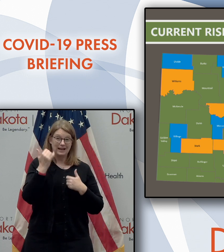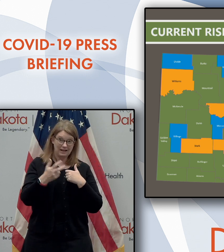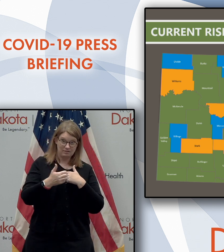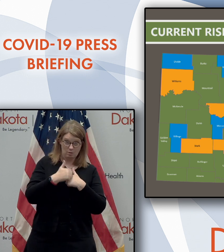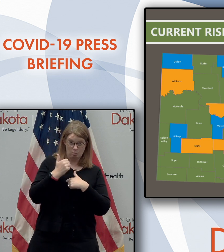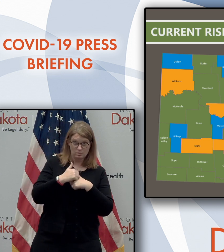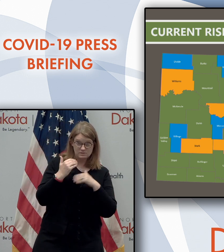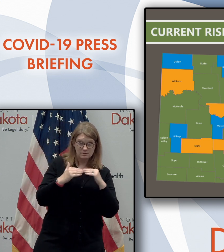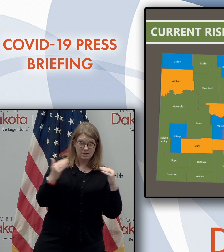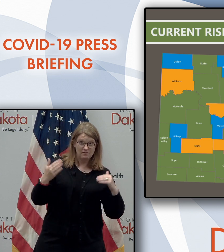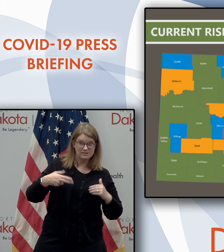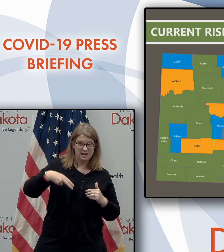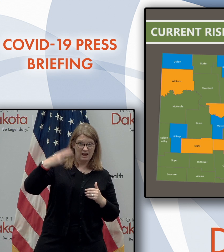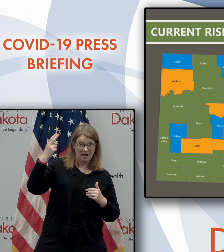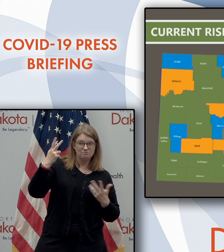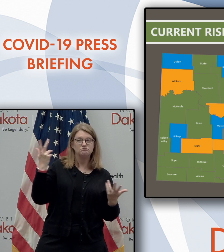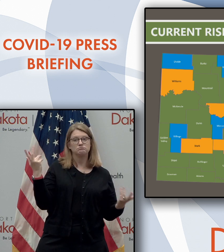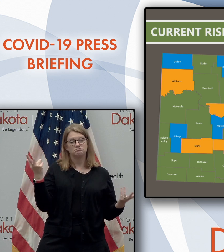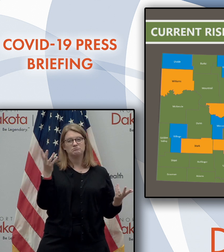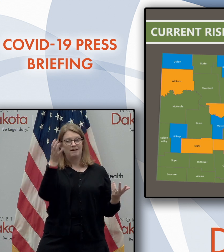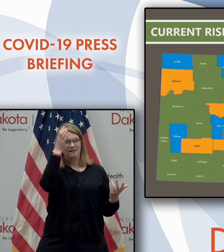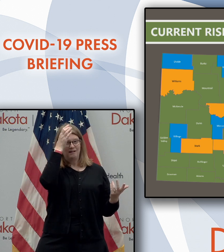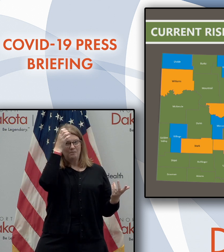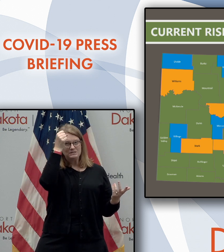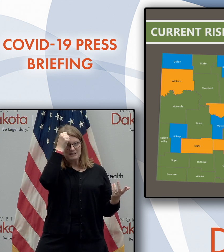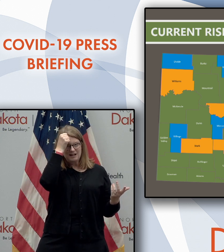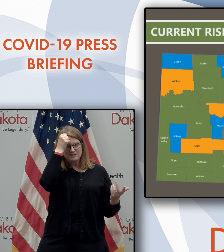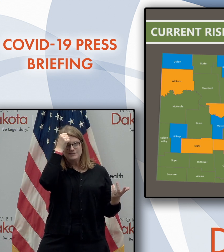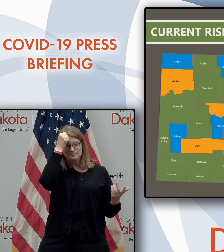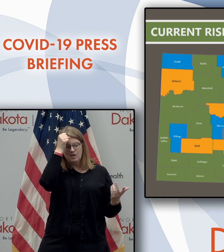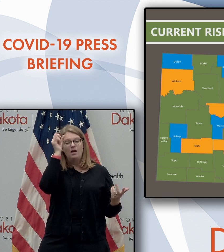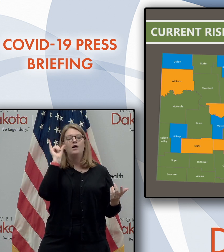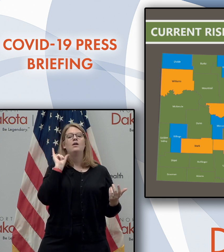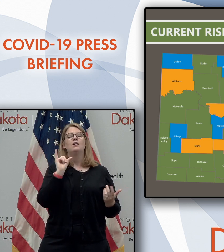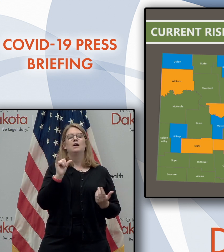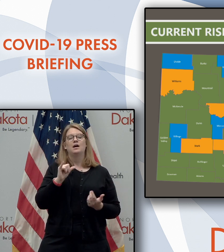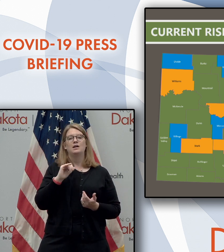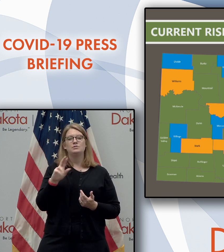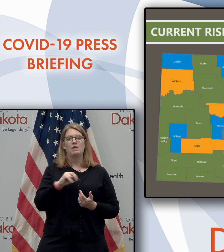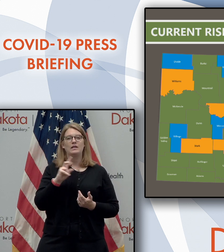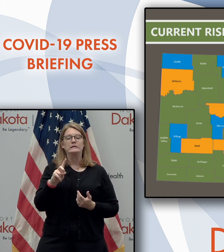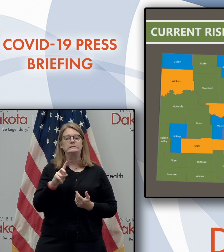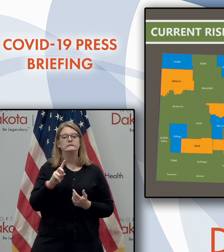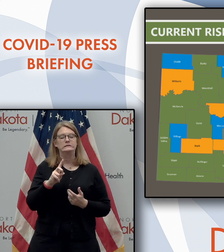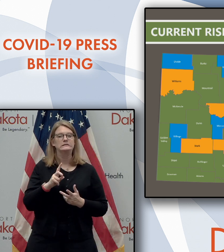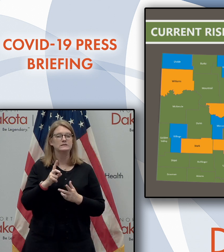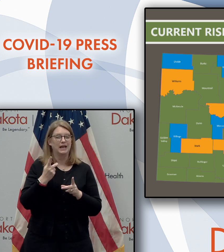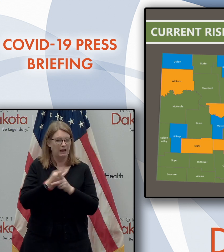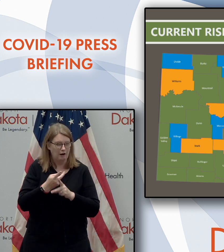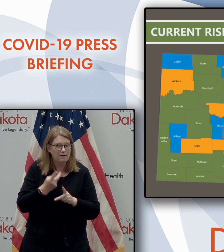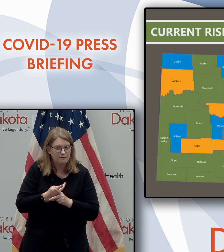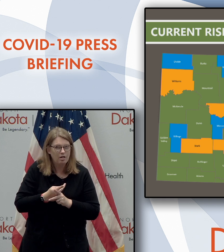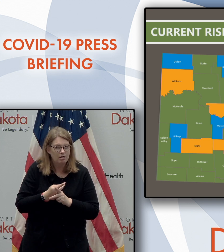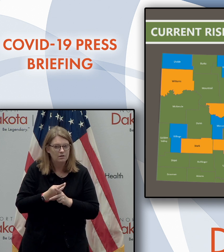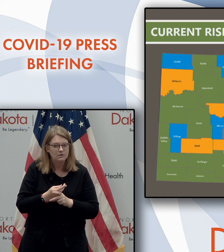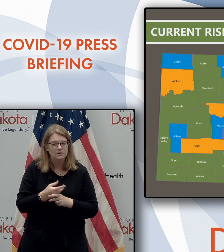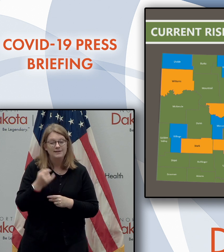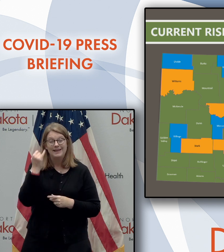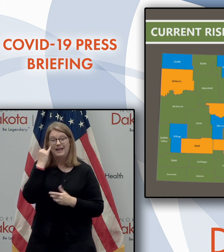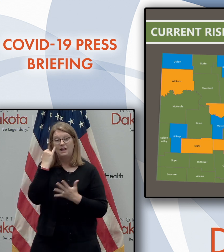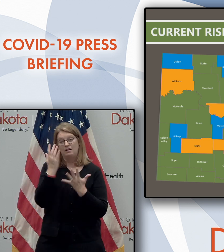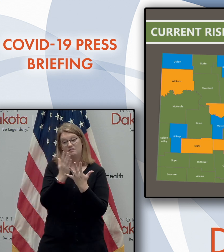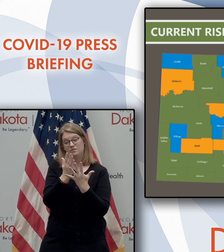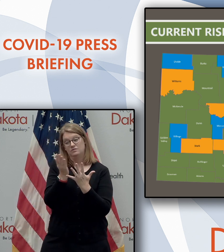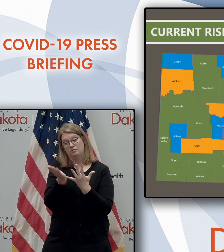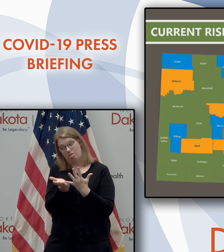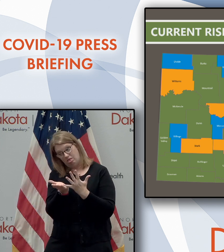higher, then it would make common sense for North Dakotans to take additional precautions than they might if risk levels were lower, and we are